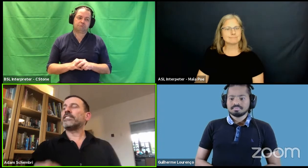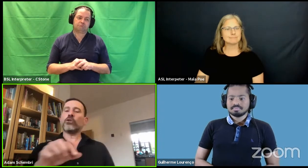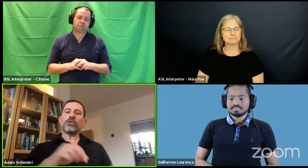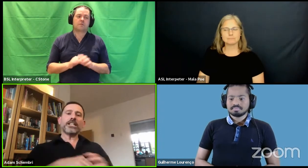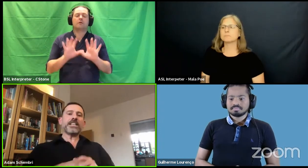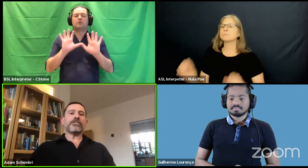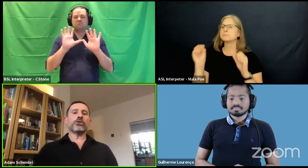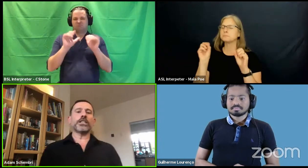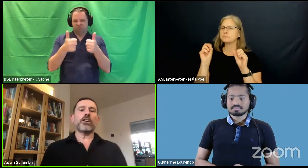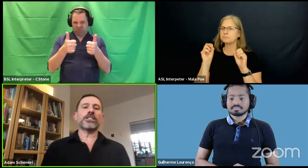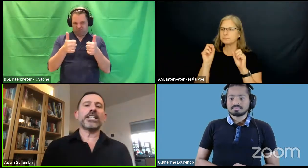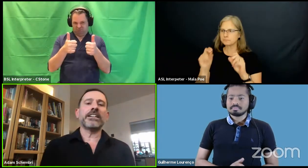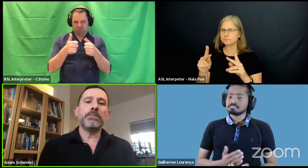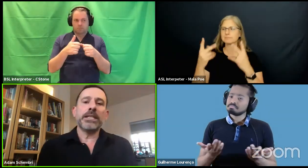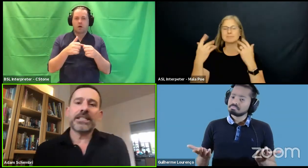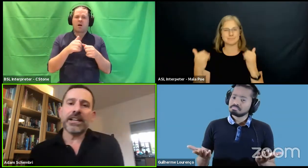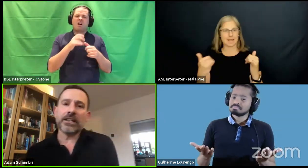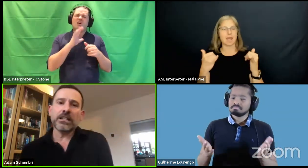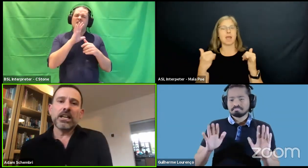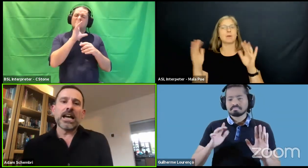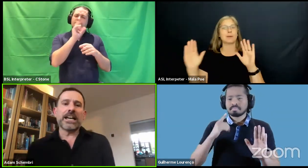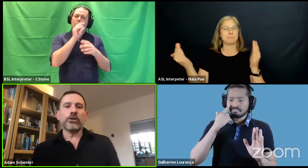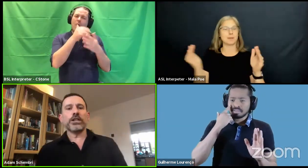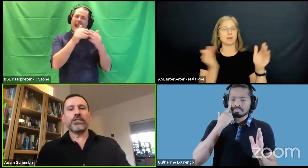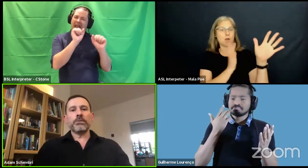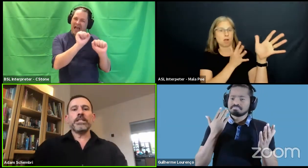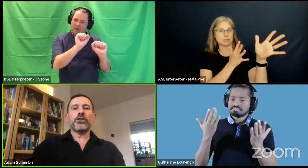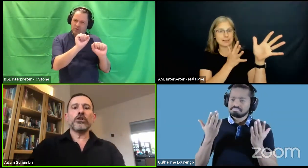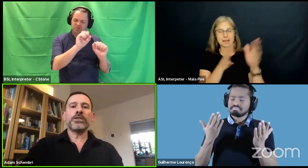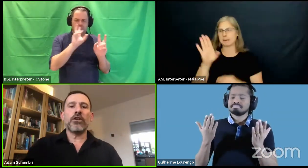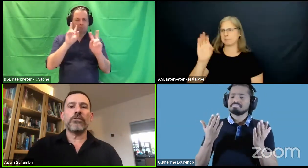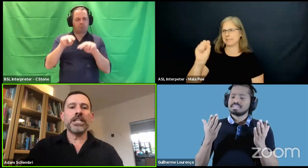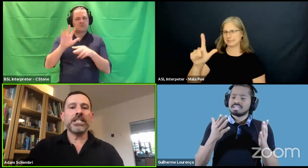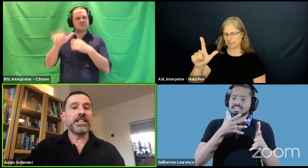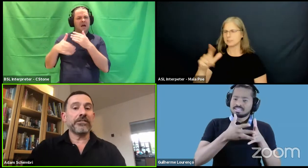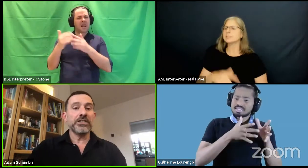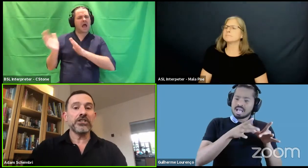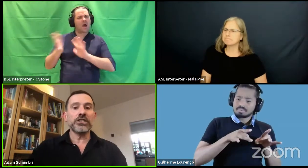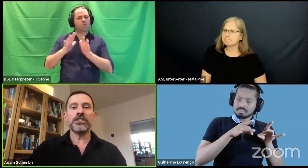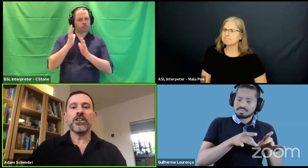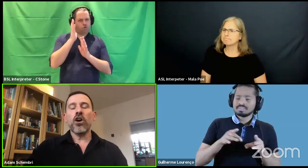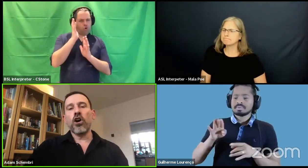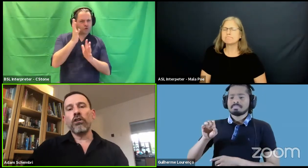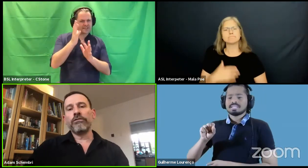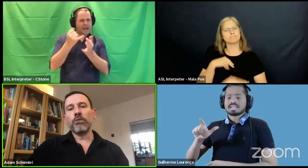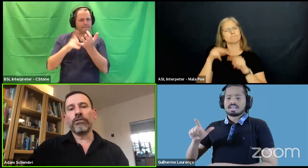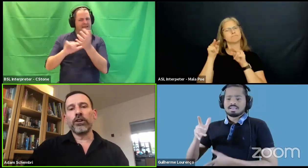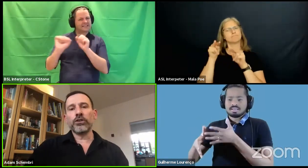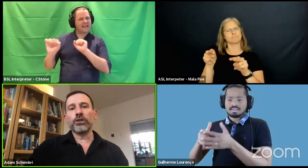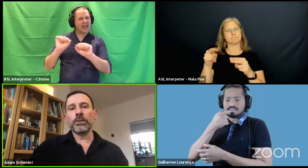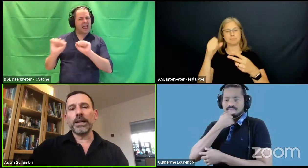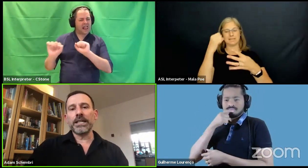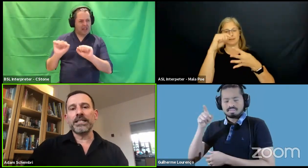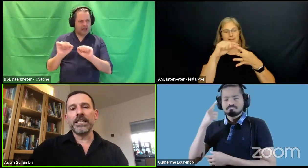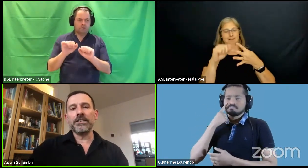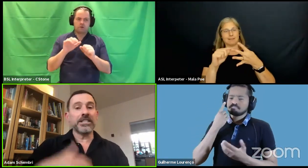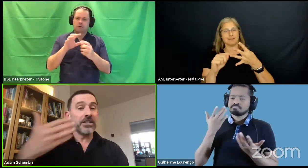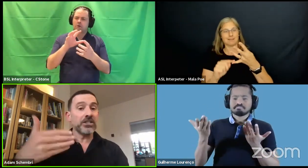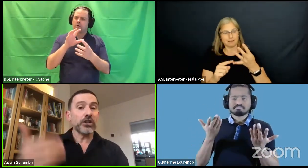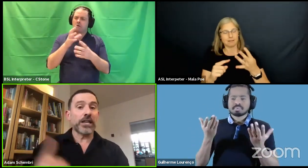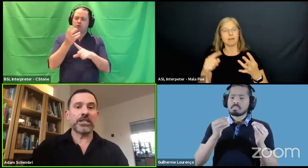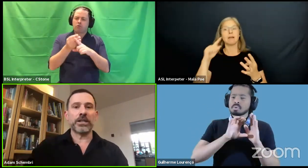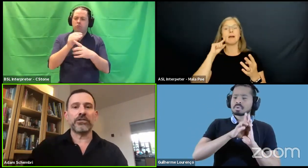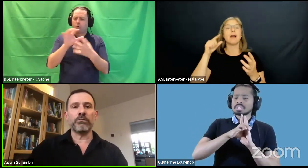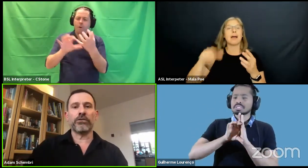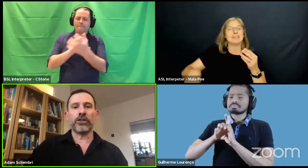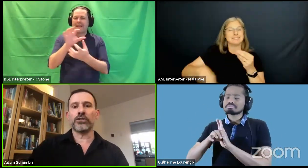Okay, so let's have a look at Auslan and BSL and look at them in terms of these definitions of morphological complexity, these